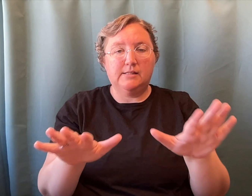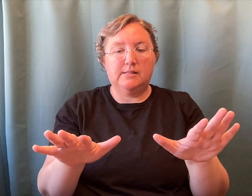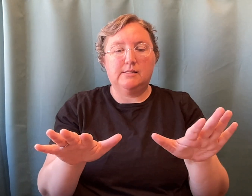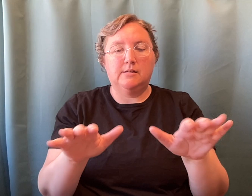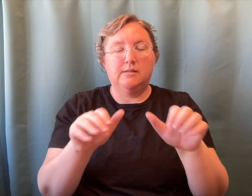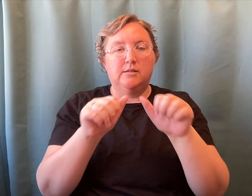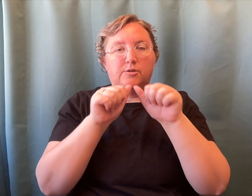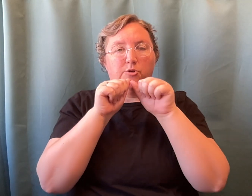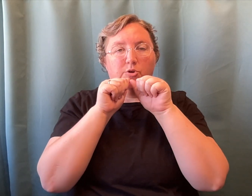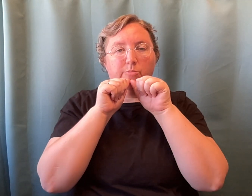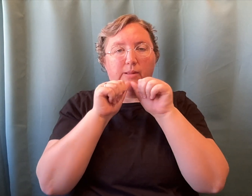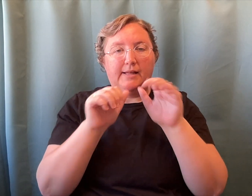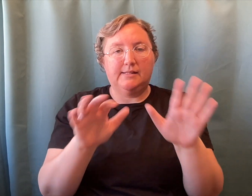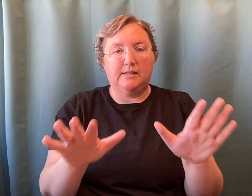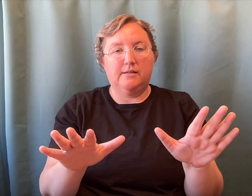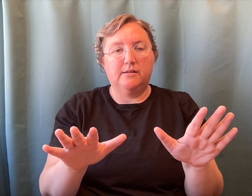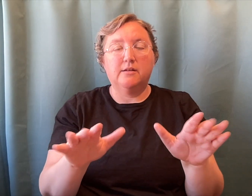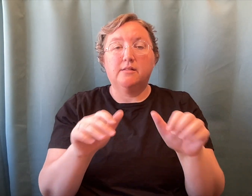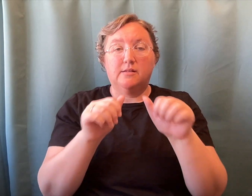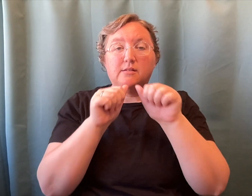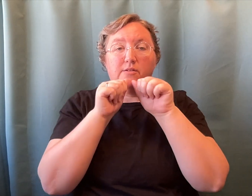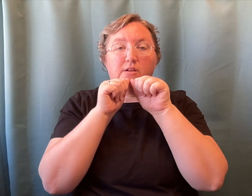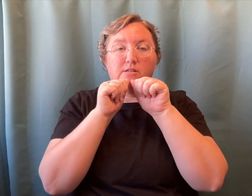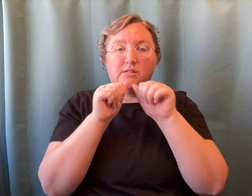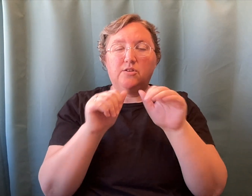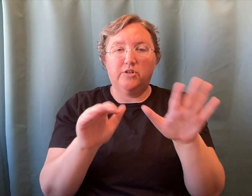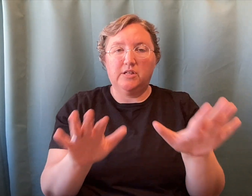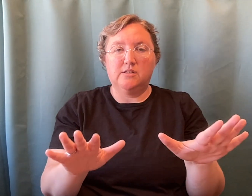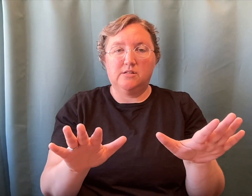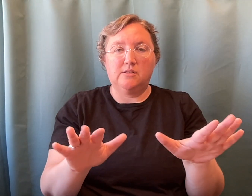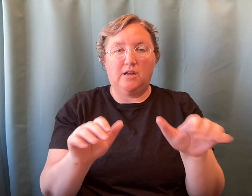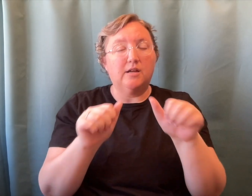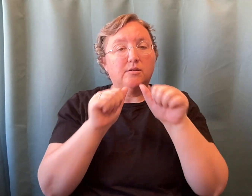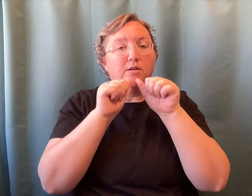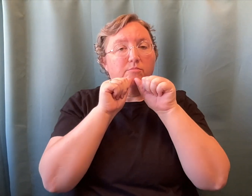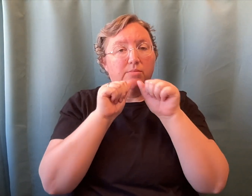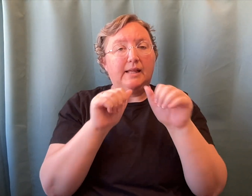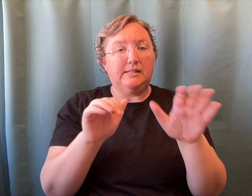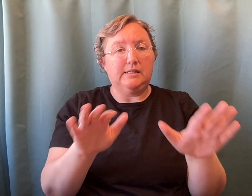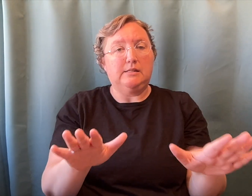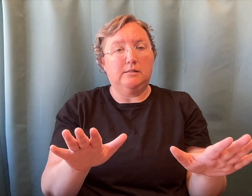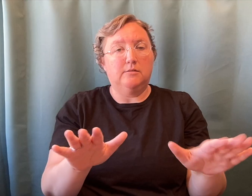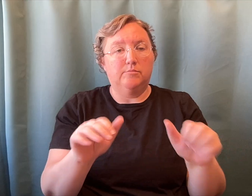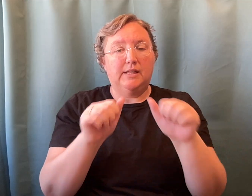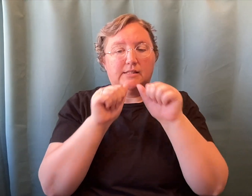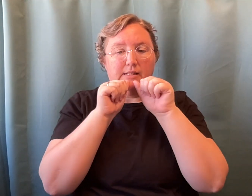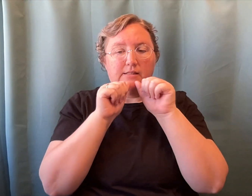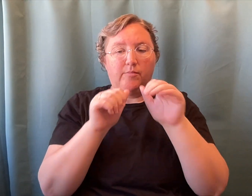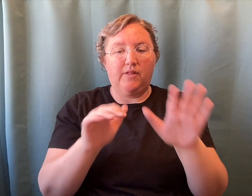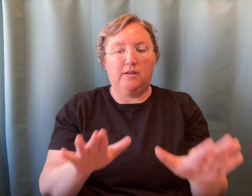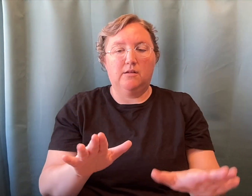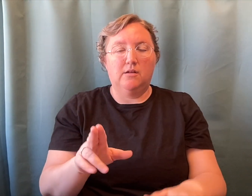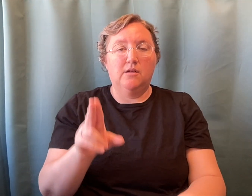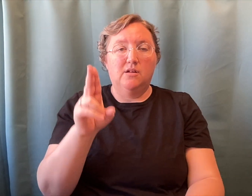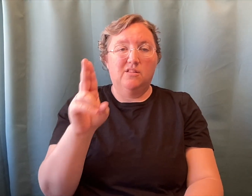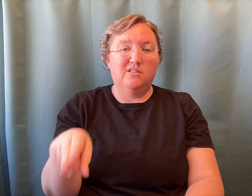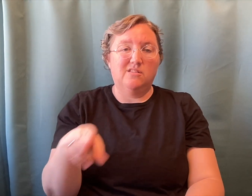Bless or blessing. This is a serious sign. Blessing. Blessing something. This is